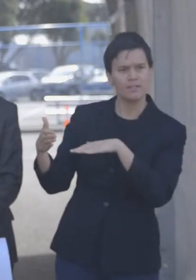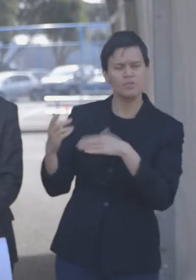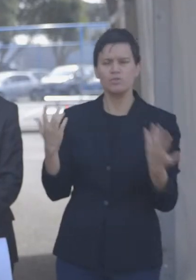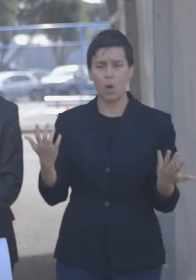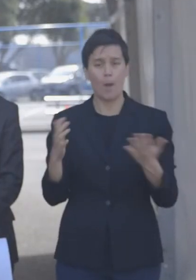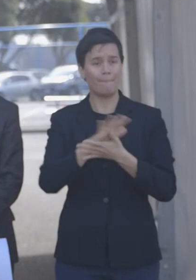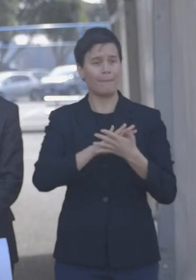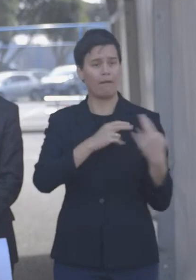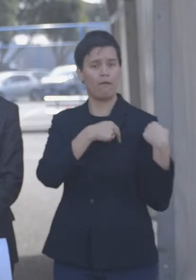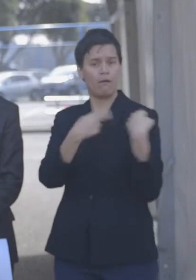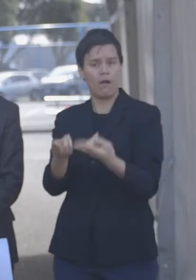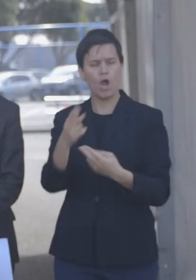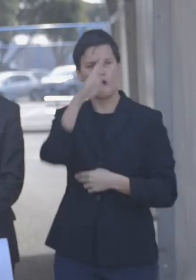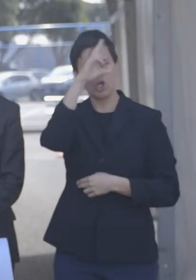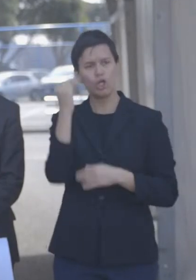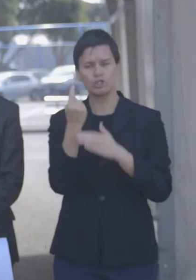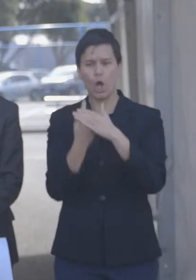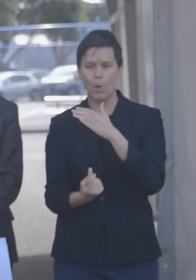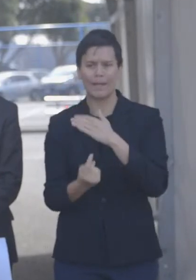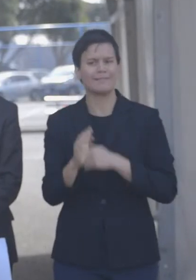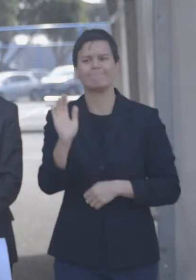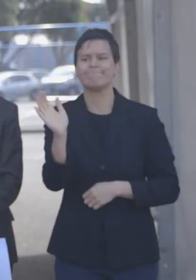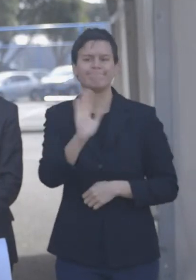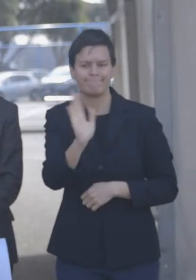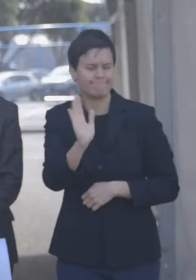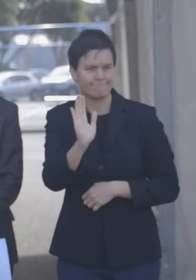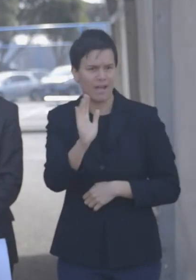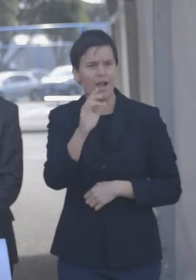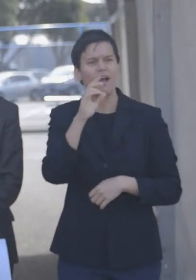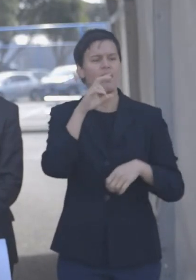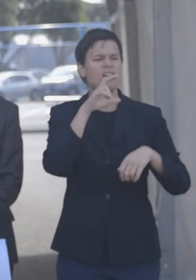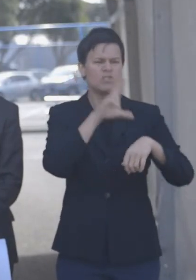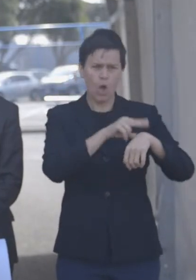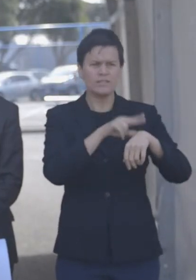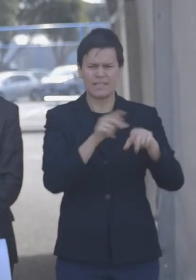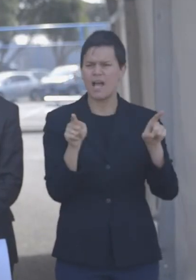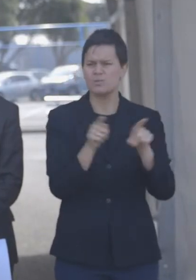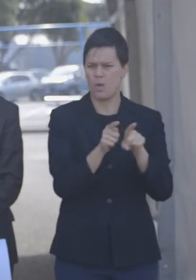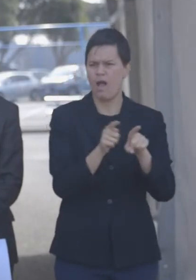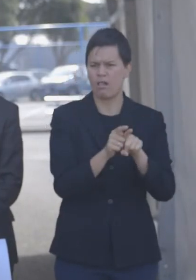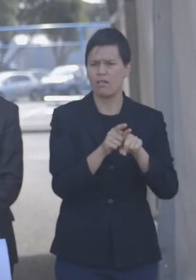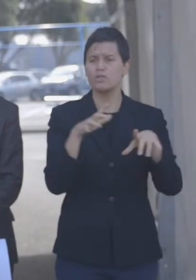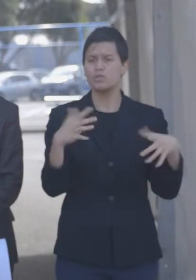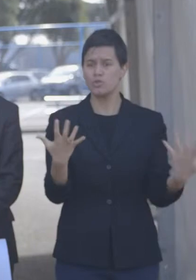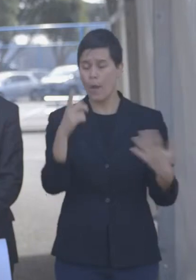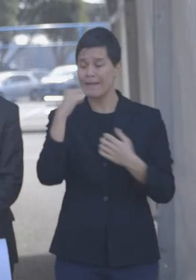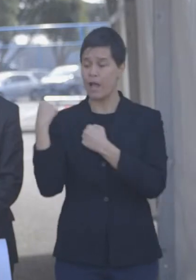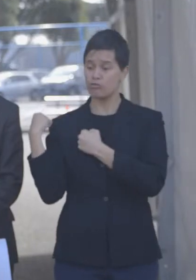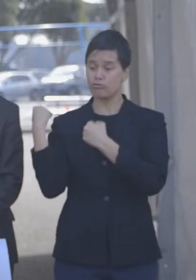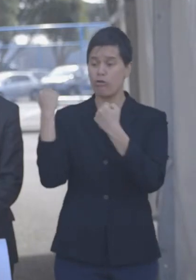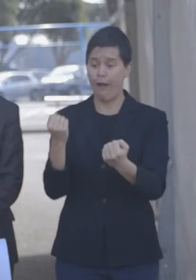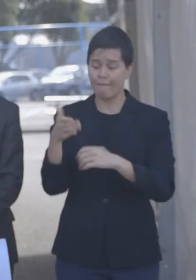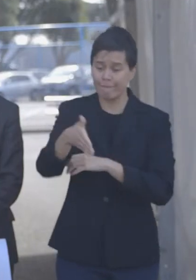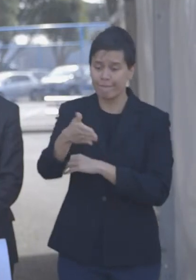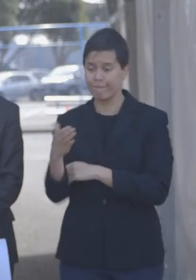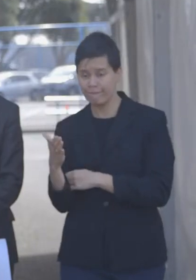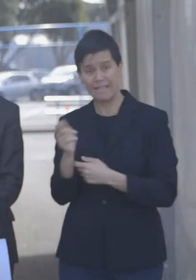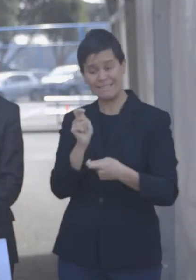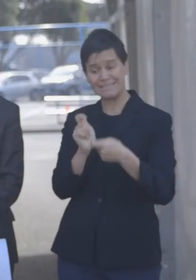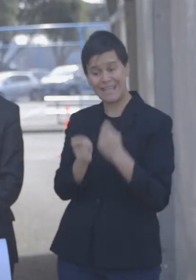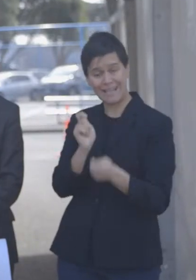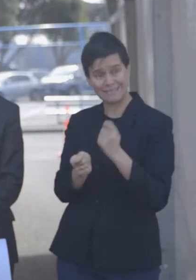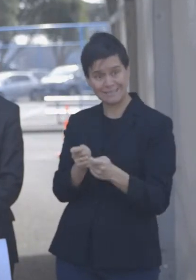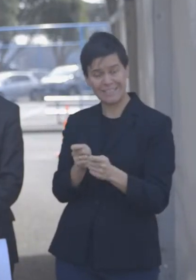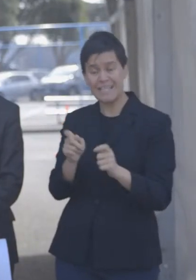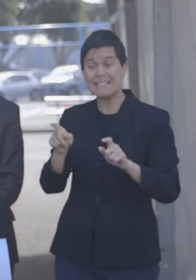GPs. So we were able to deal with kids' skin infections. We were able to give flu vaccine if it was indicated, as well